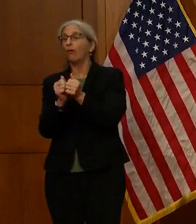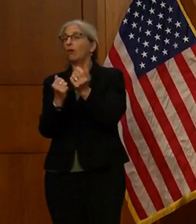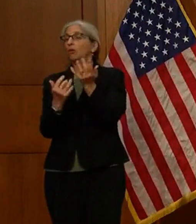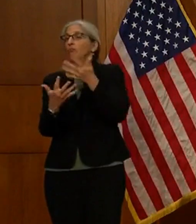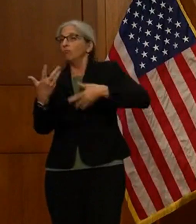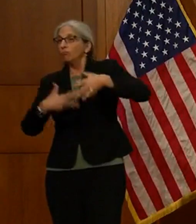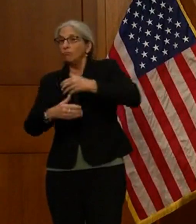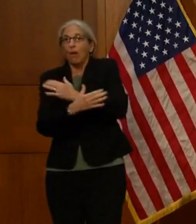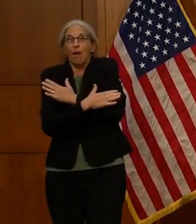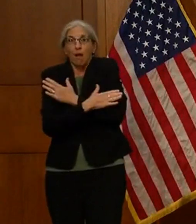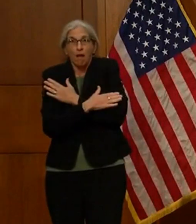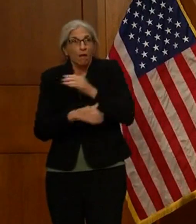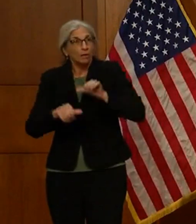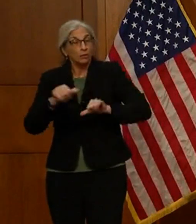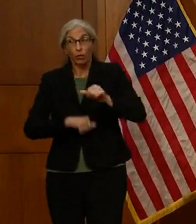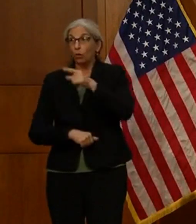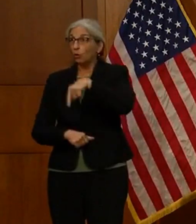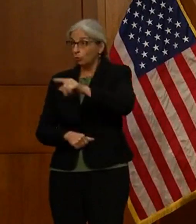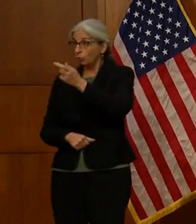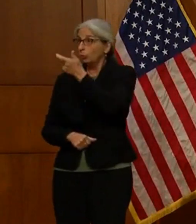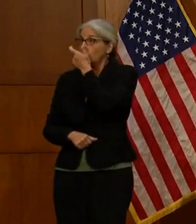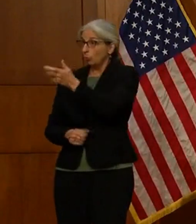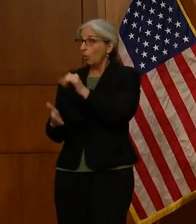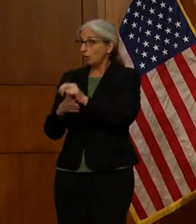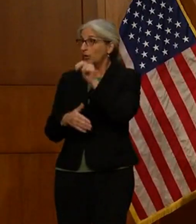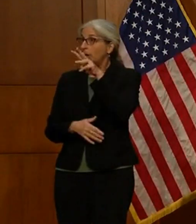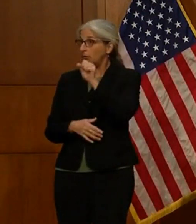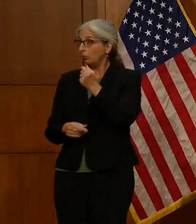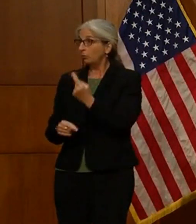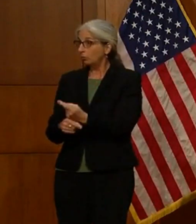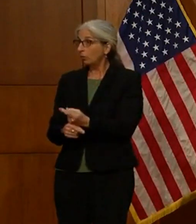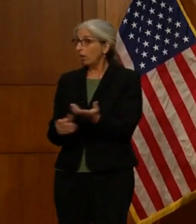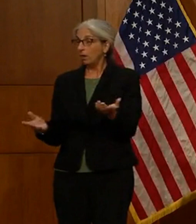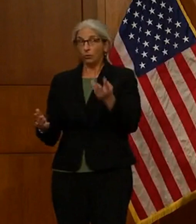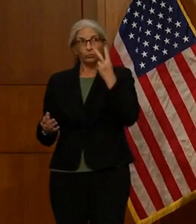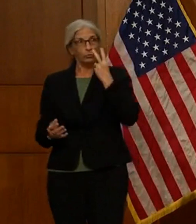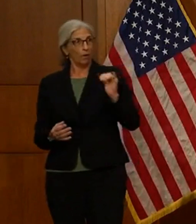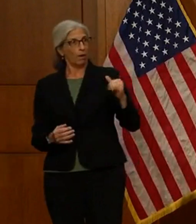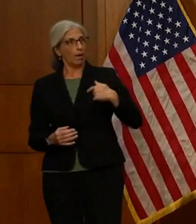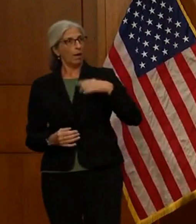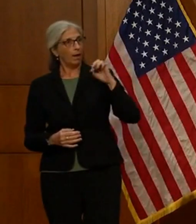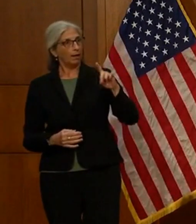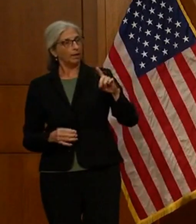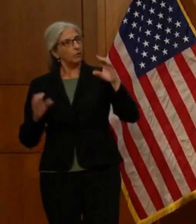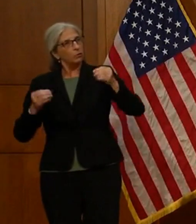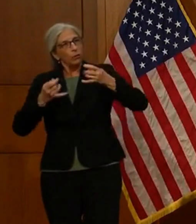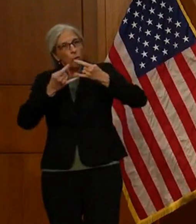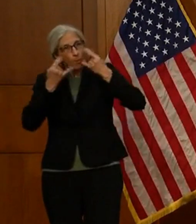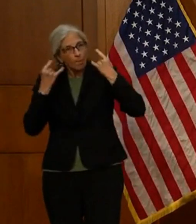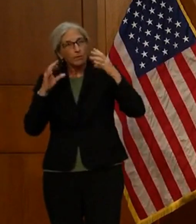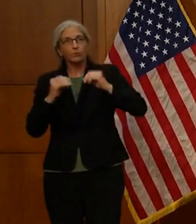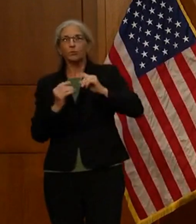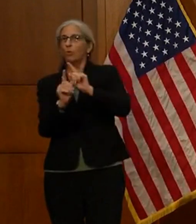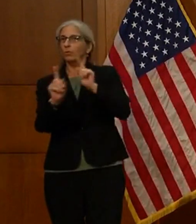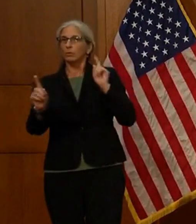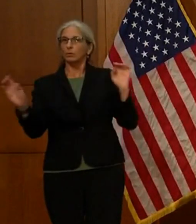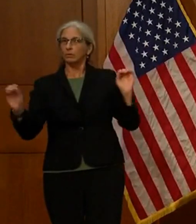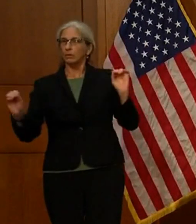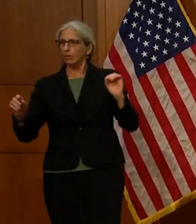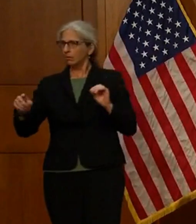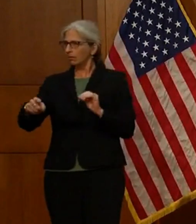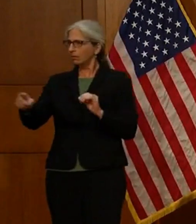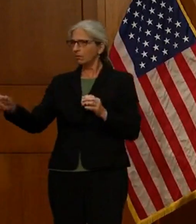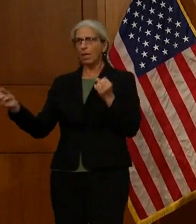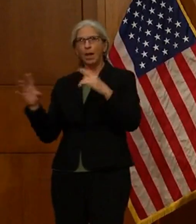You saw it, just like I saw it. No mask, no social distancing, and look at the number of